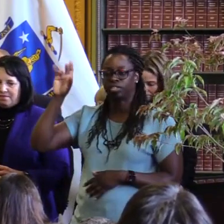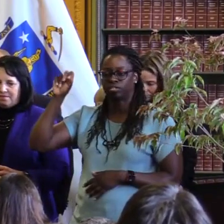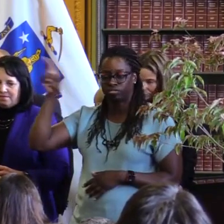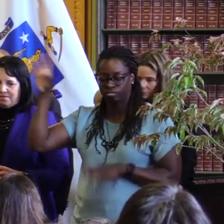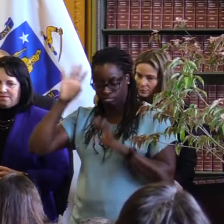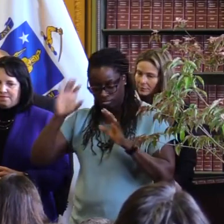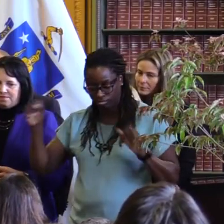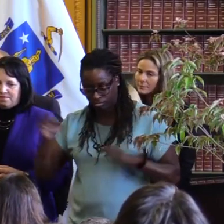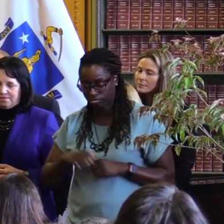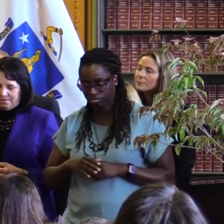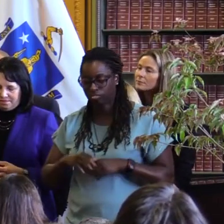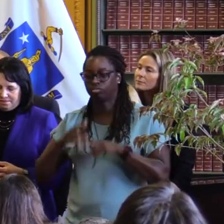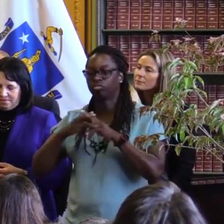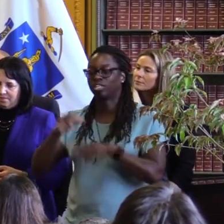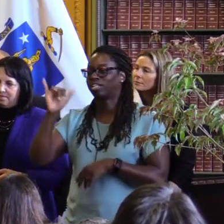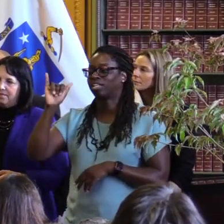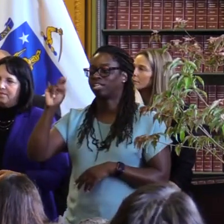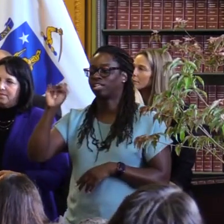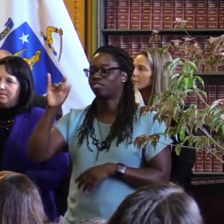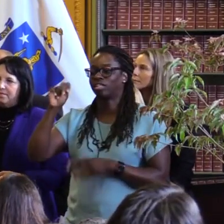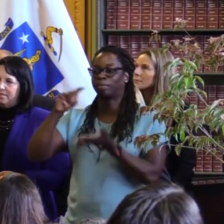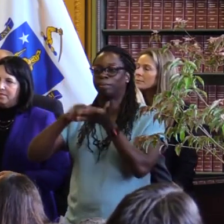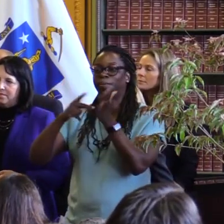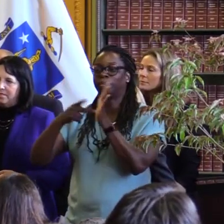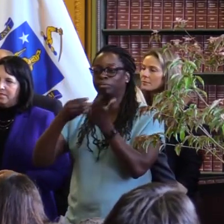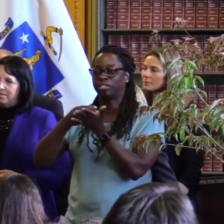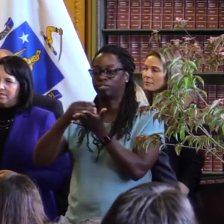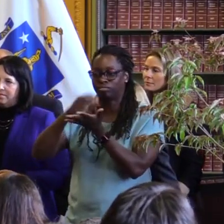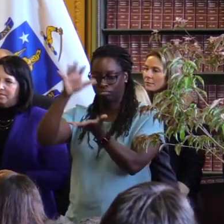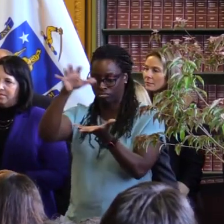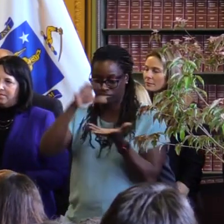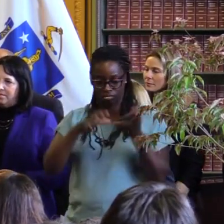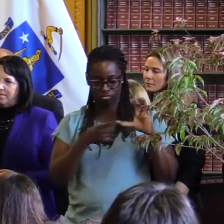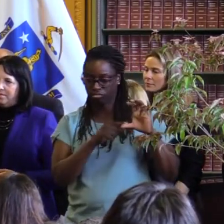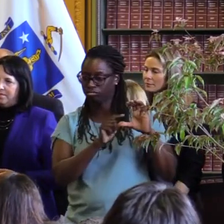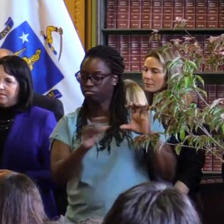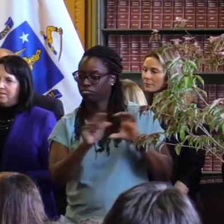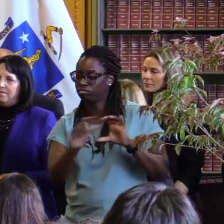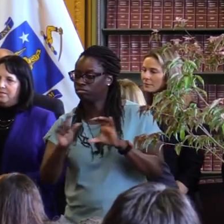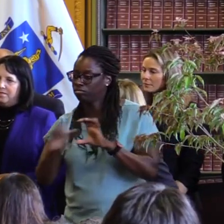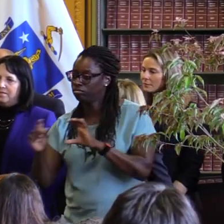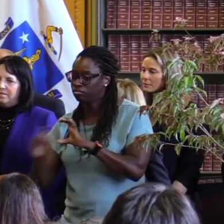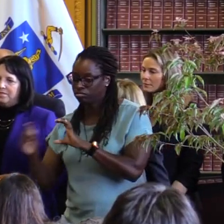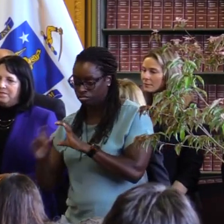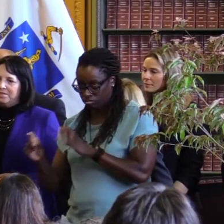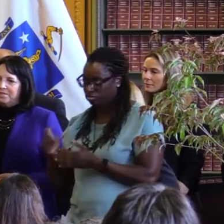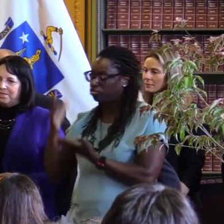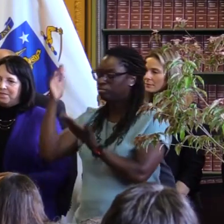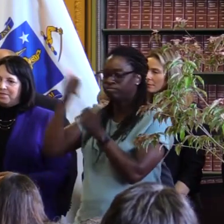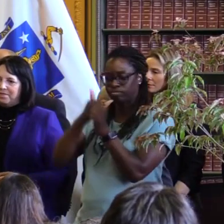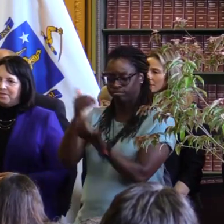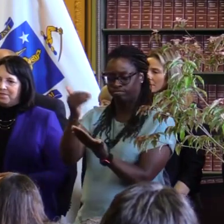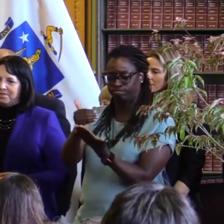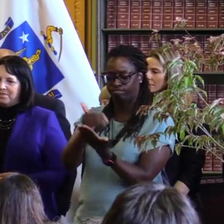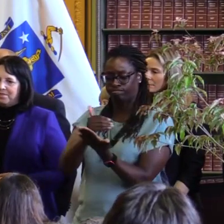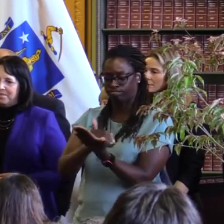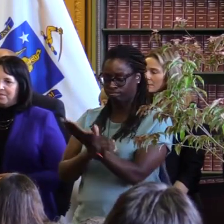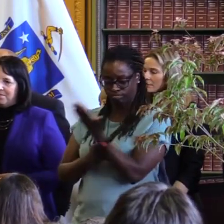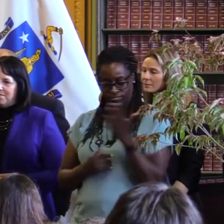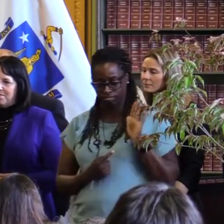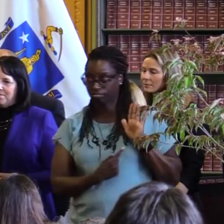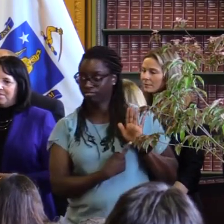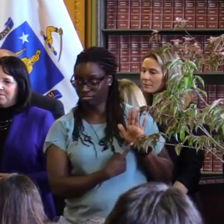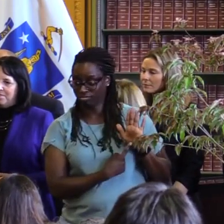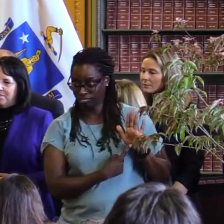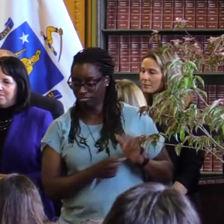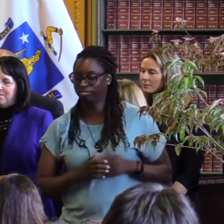an opportunity to get on track to meet our net zero 2050 target, to lead the nation's clean energy transition with